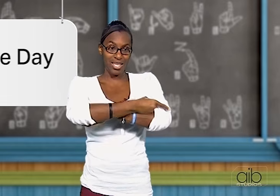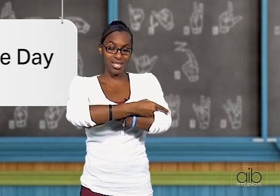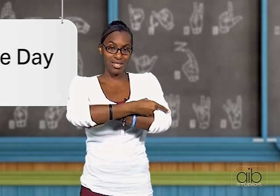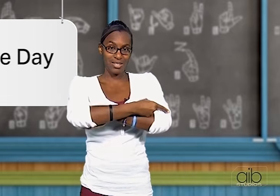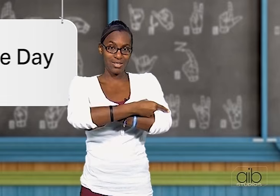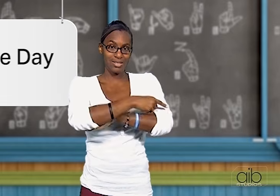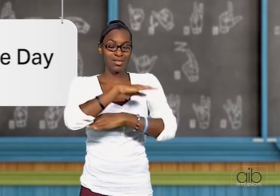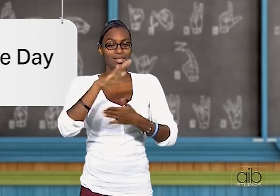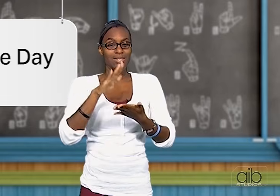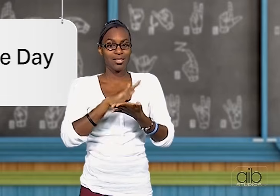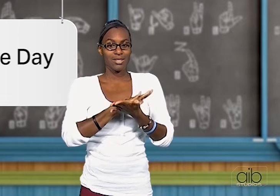day,